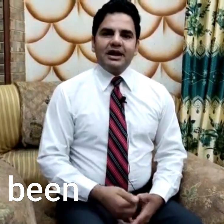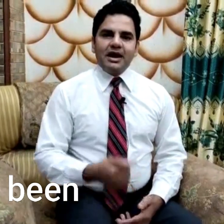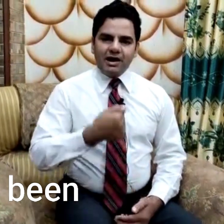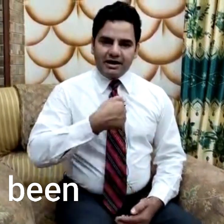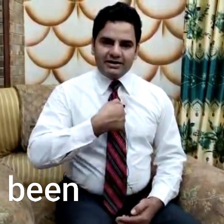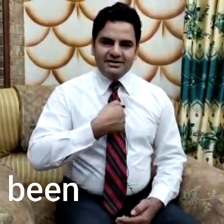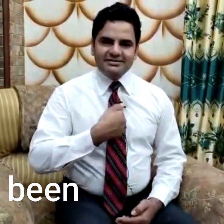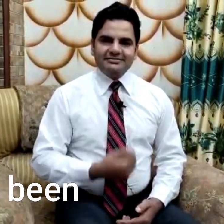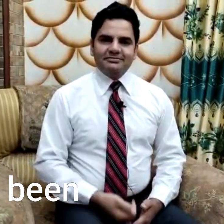I